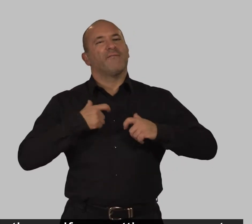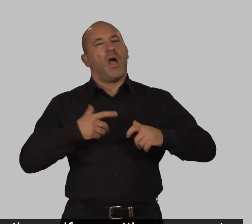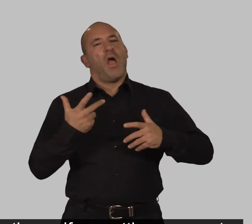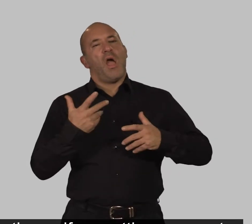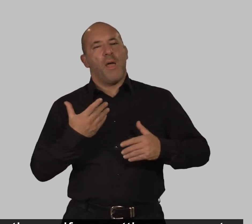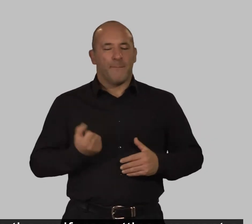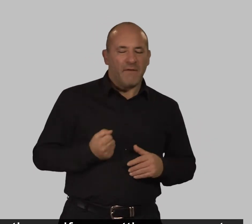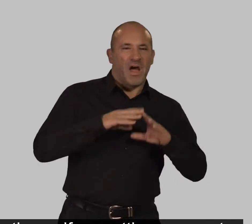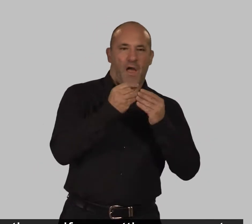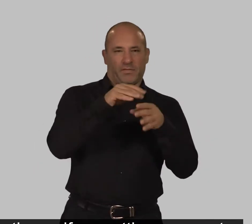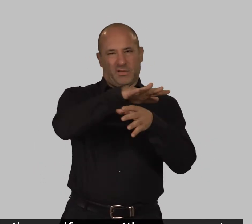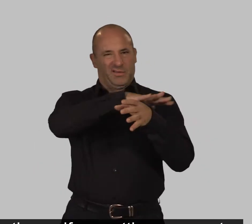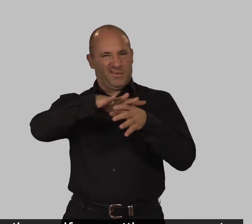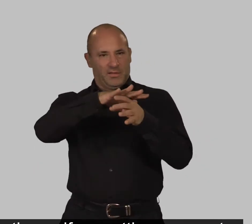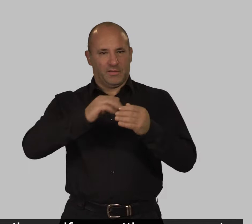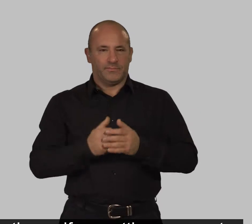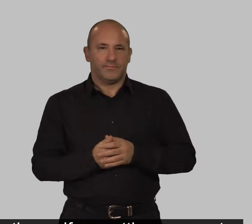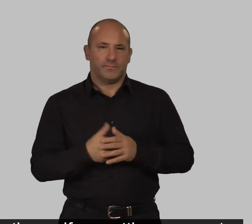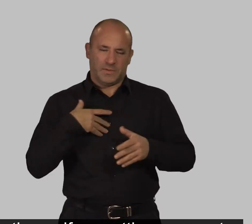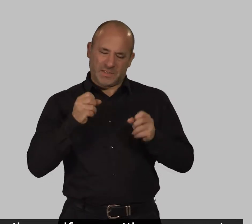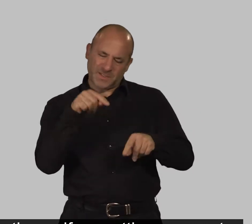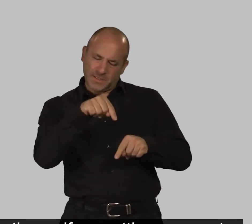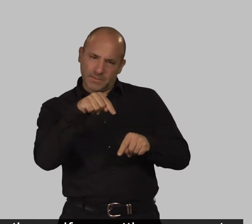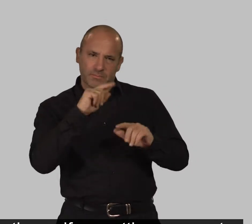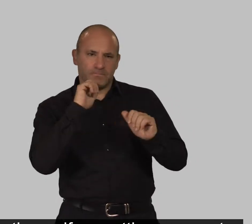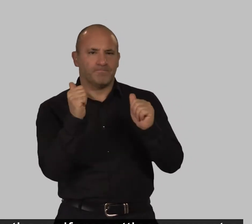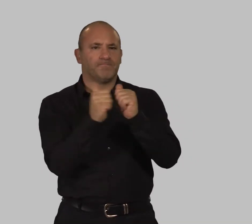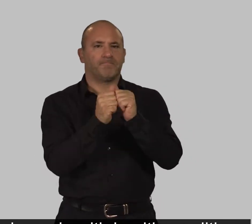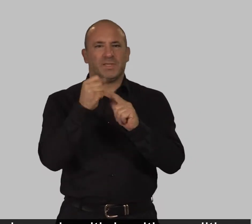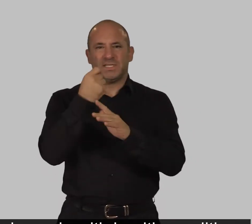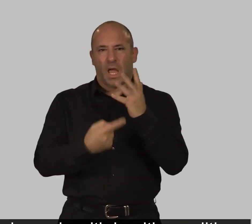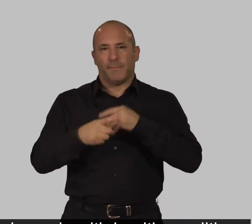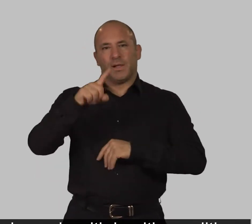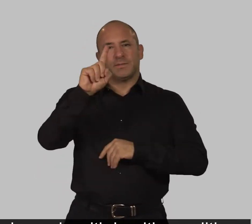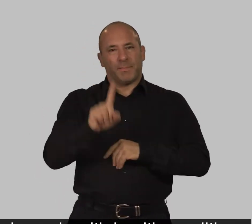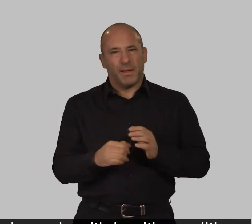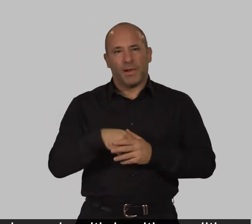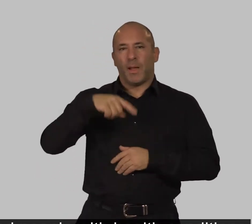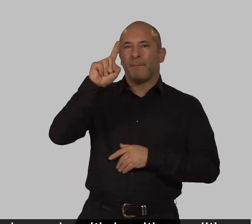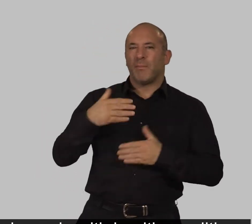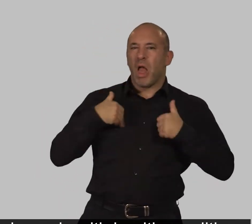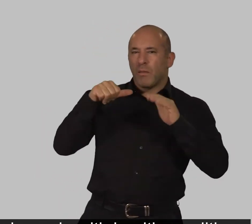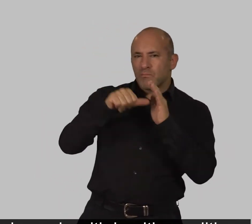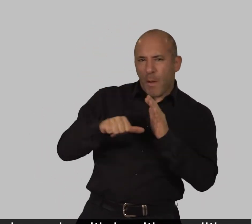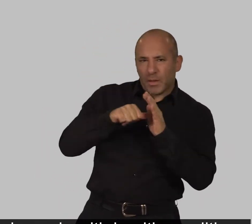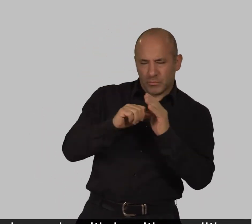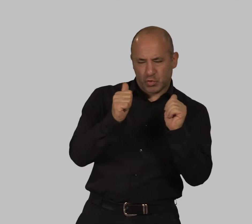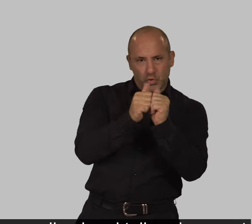setting, we want a system which offers disabled people and people with health conditions